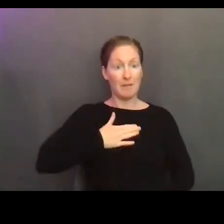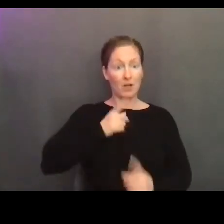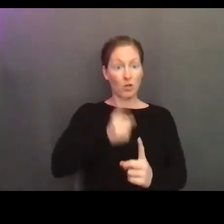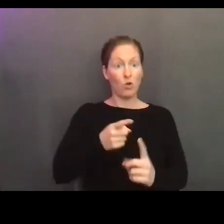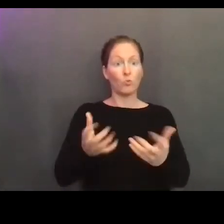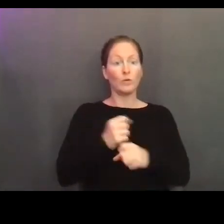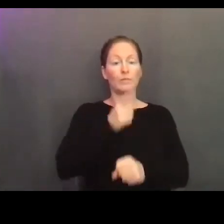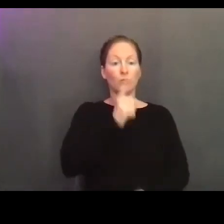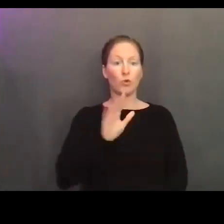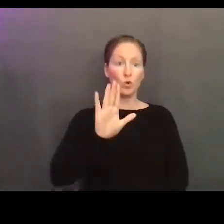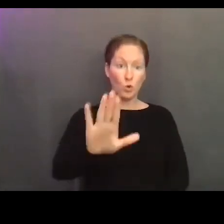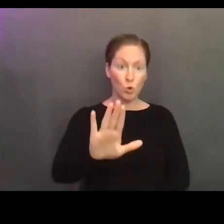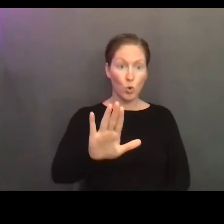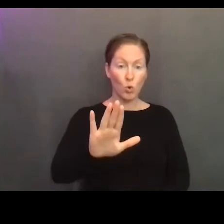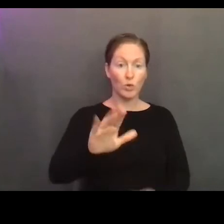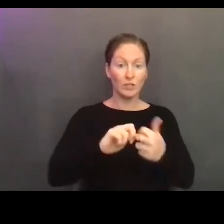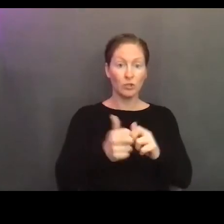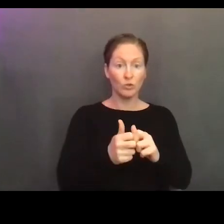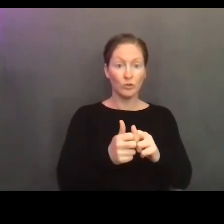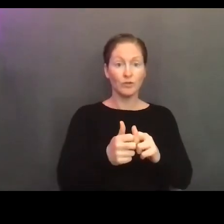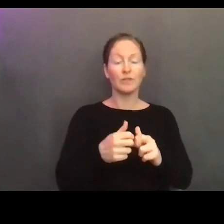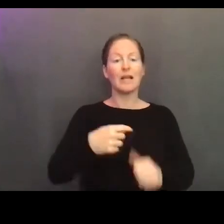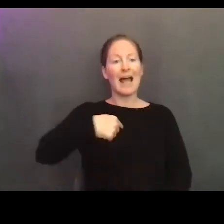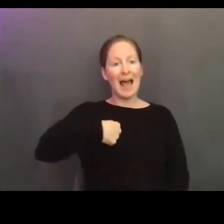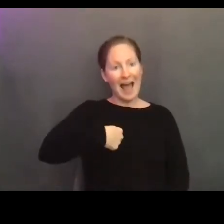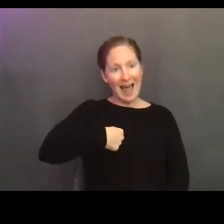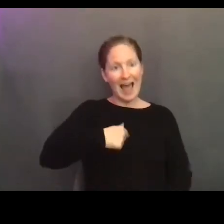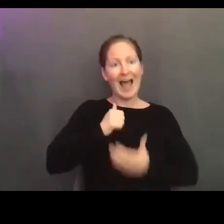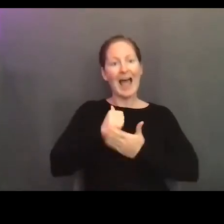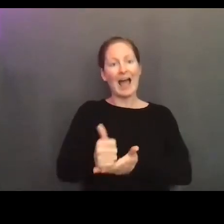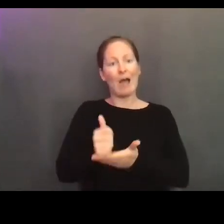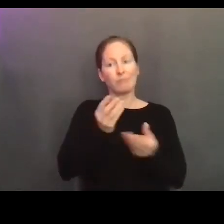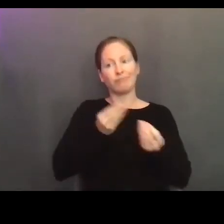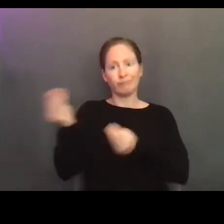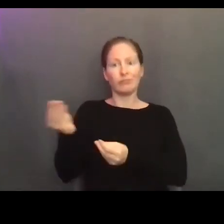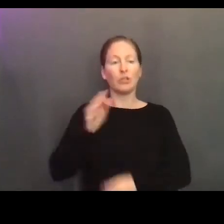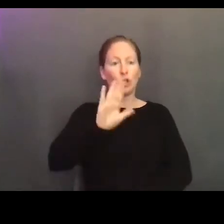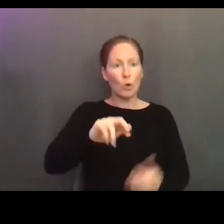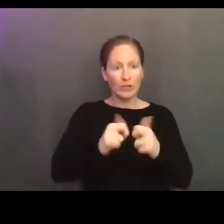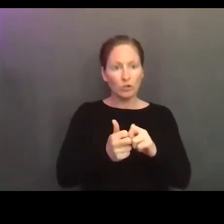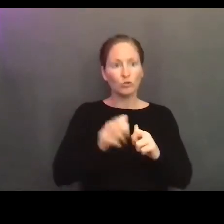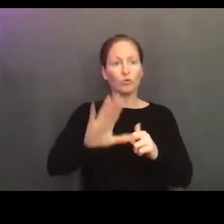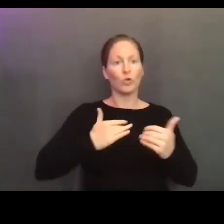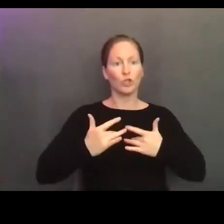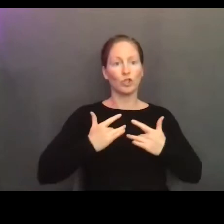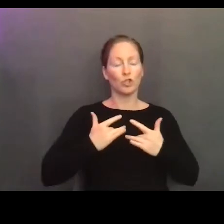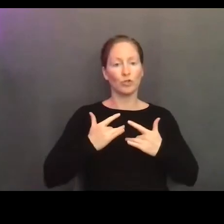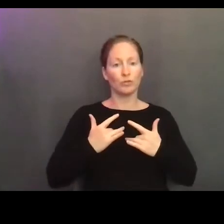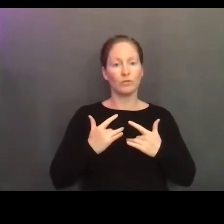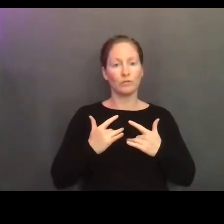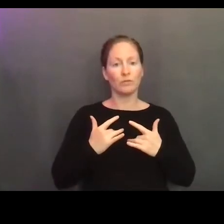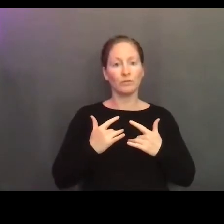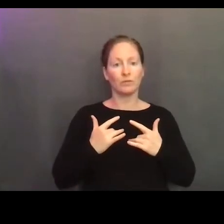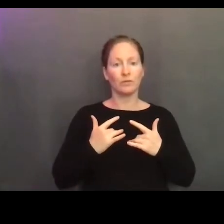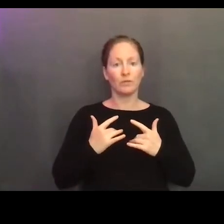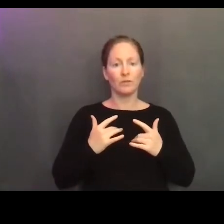that your issues, in fact, I am the mouthpiece of your issues and your concerns. That's what I've been doing. None of these issues, which is there, oh, this is a